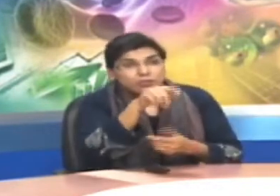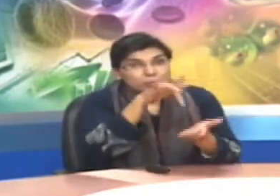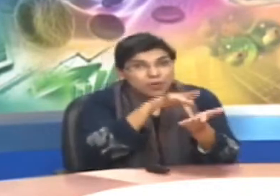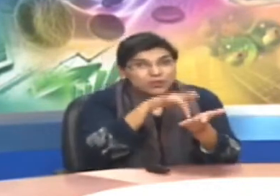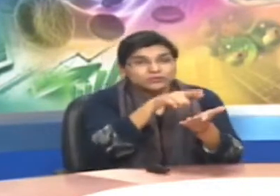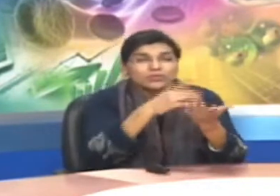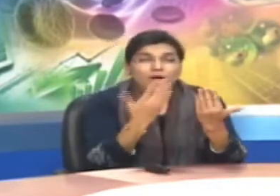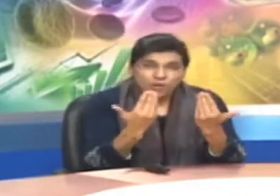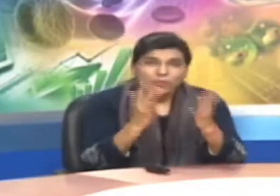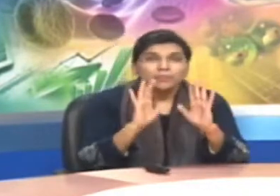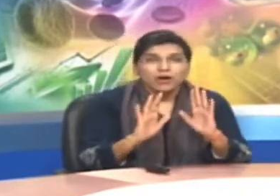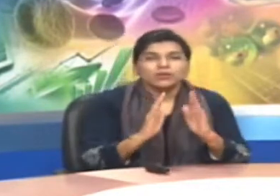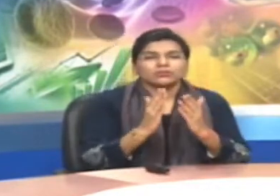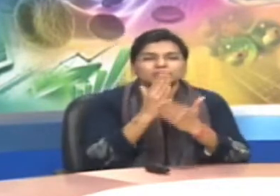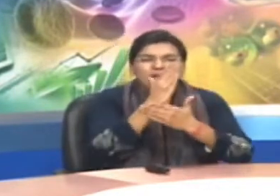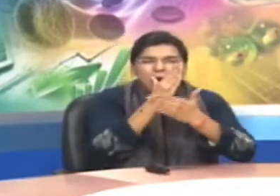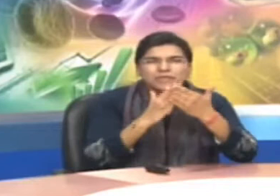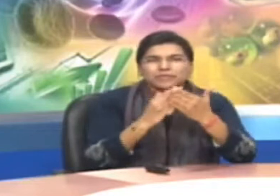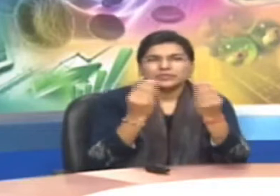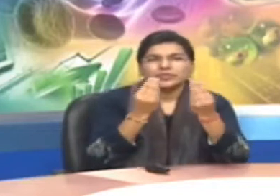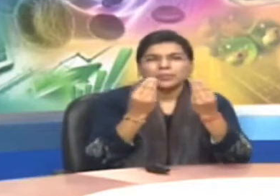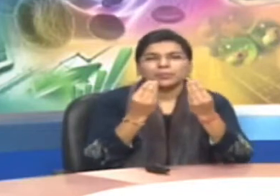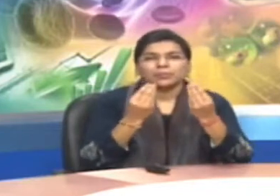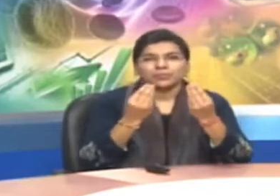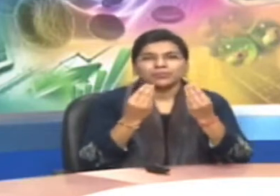And often the schools became